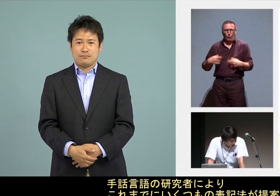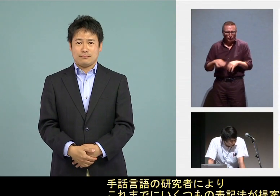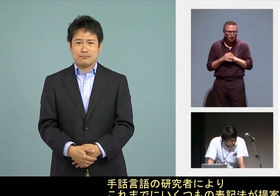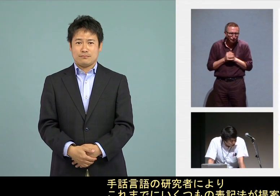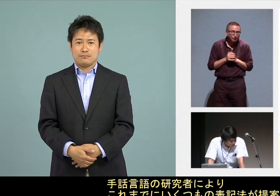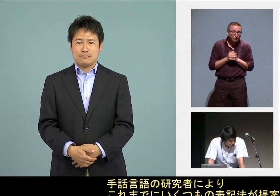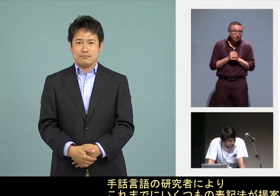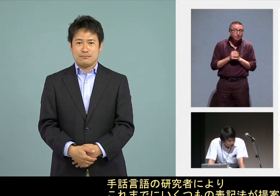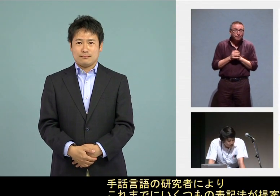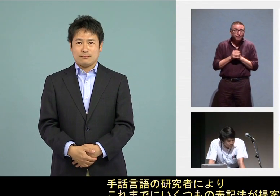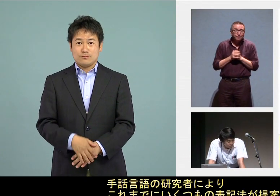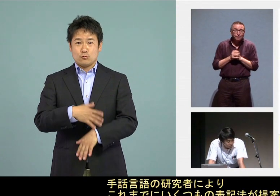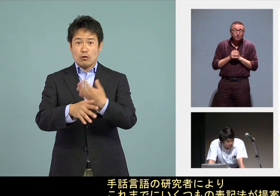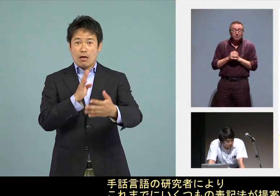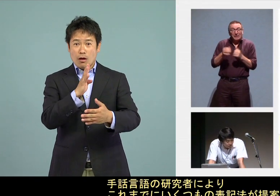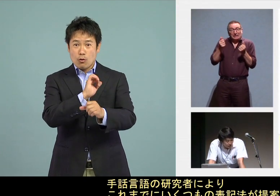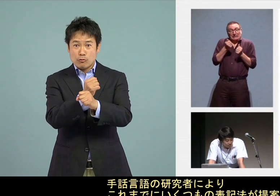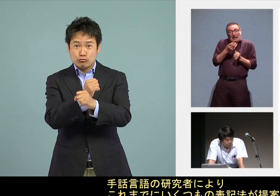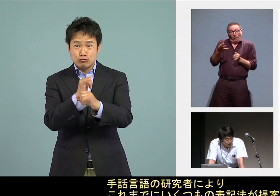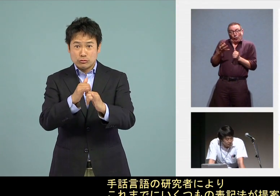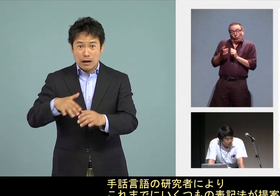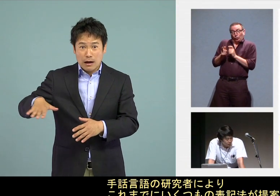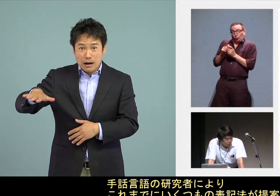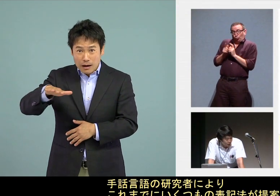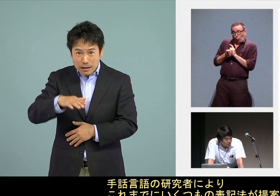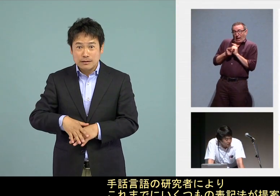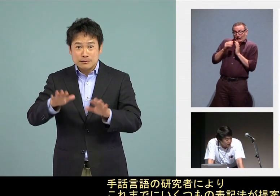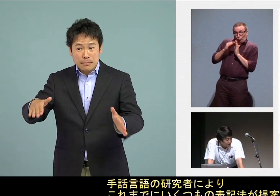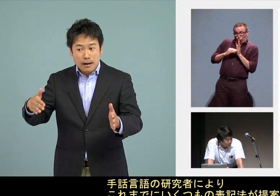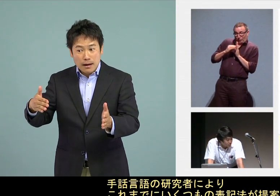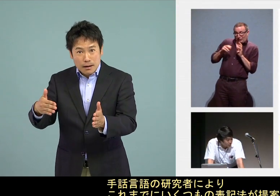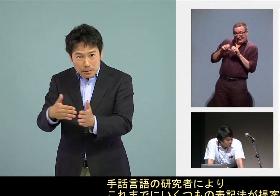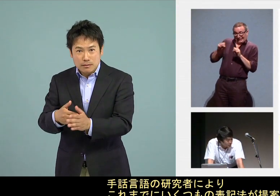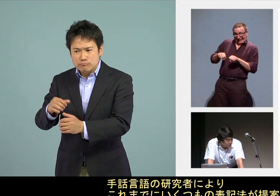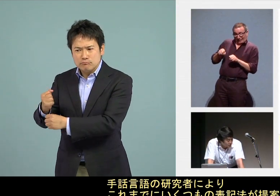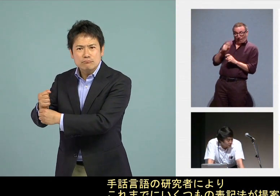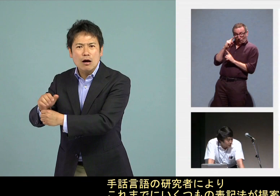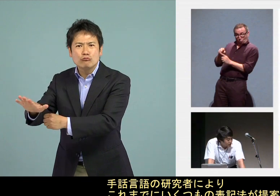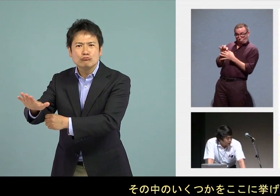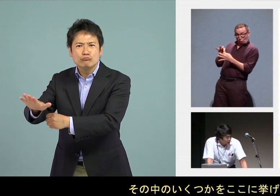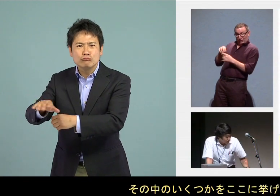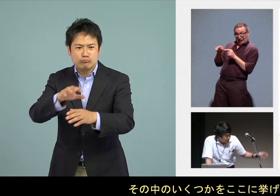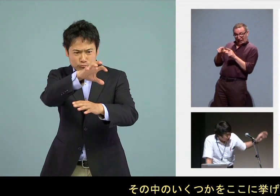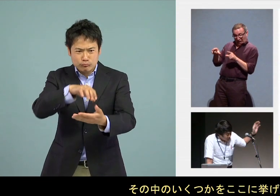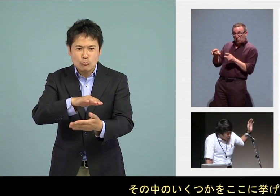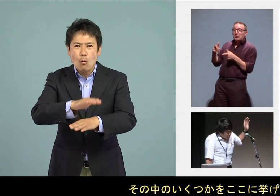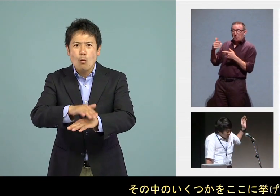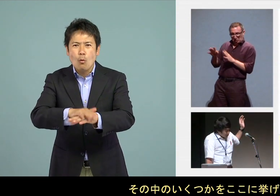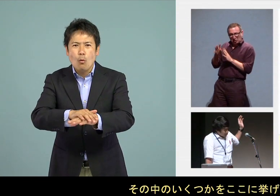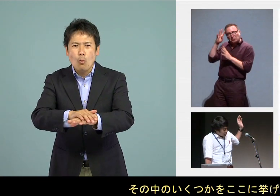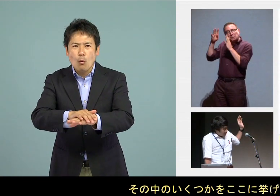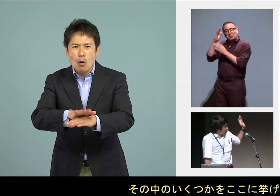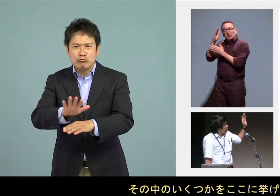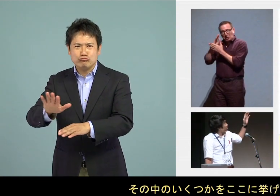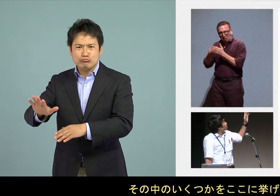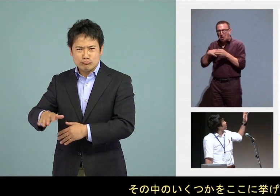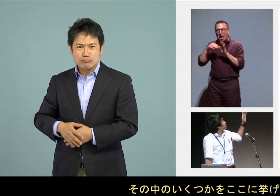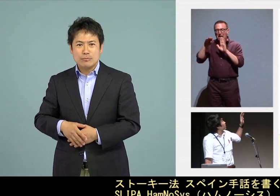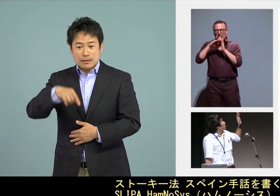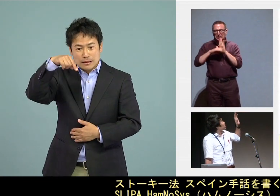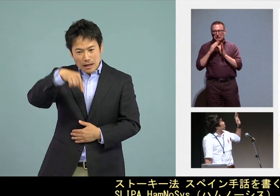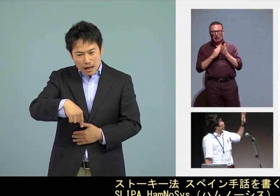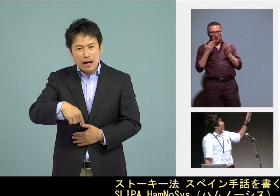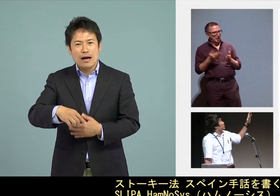Anyway, a number of transcription systems have been developed by sign language researchers. Here, some of them are